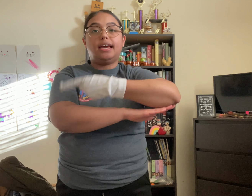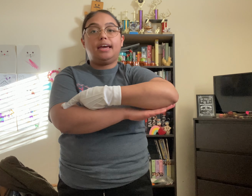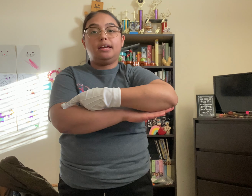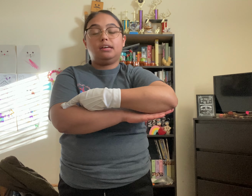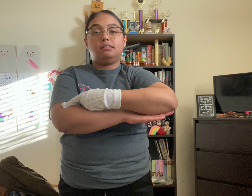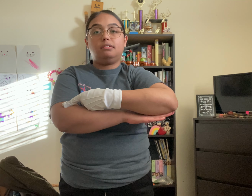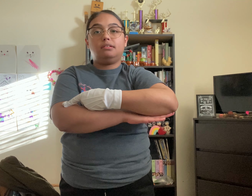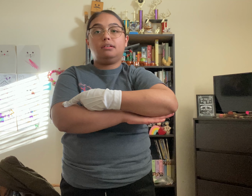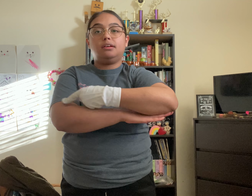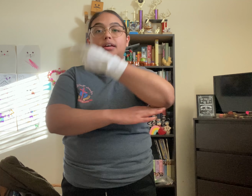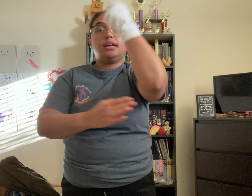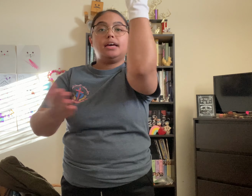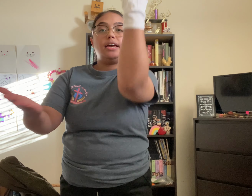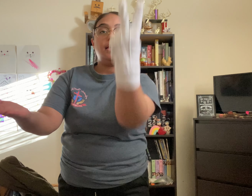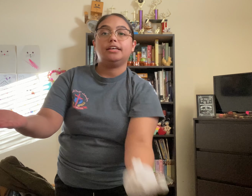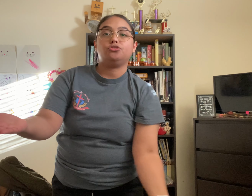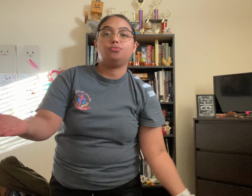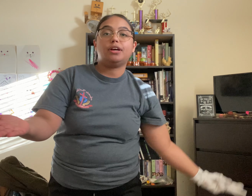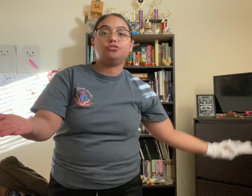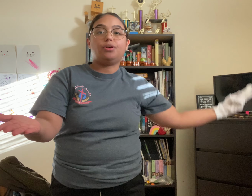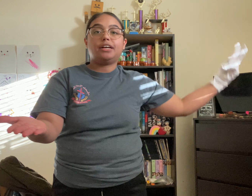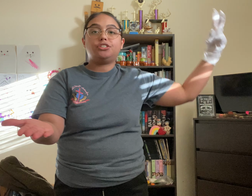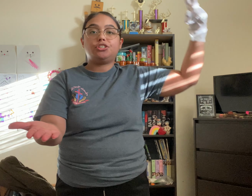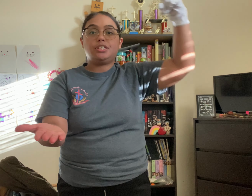day. It's resurrection